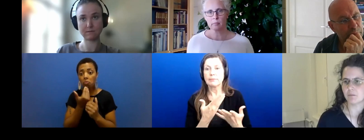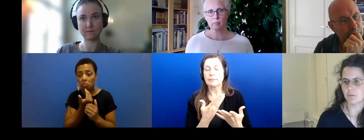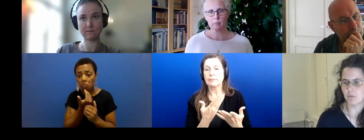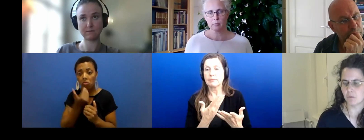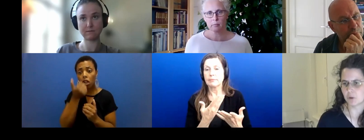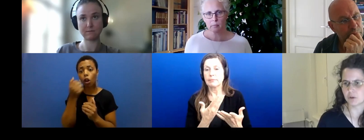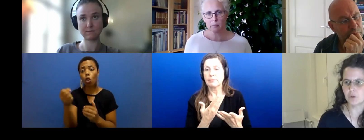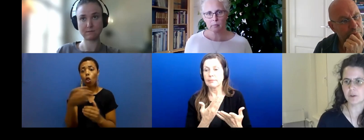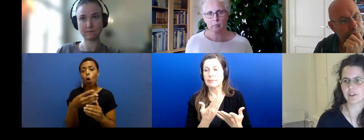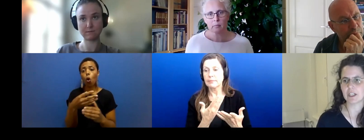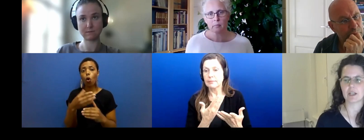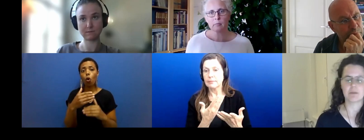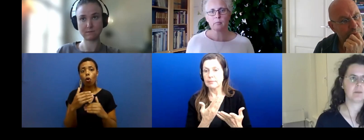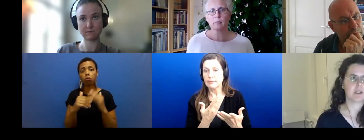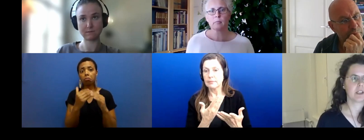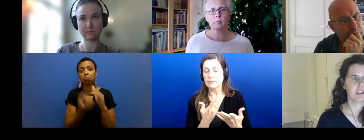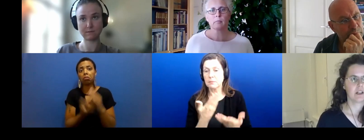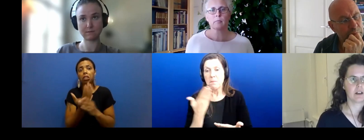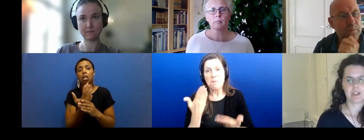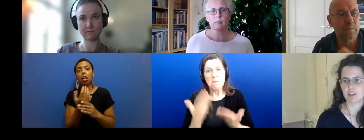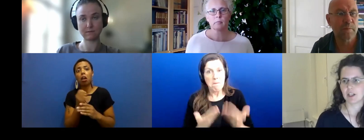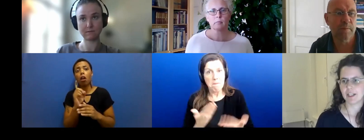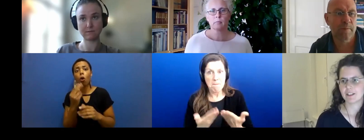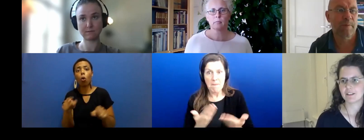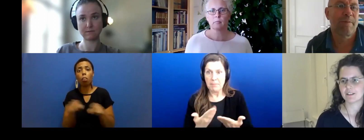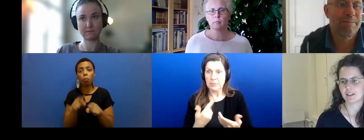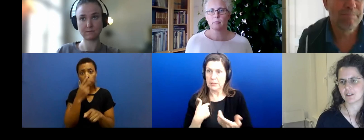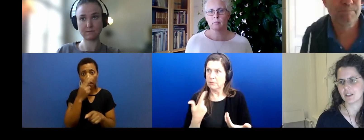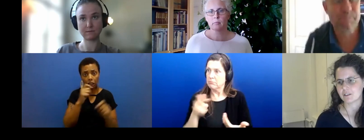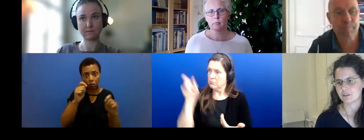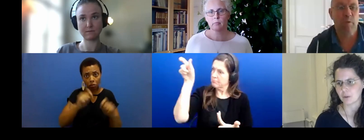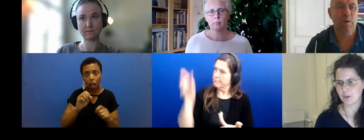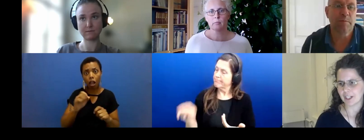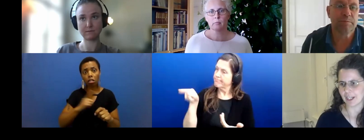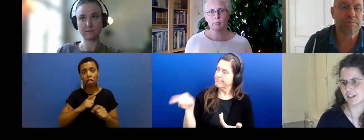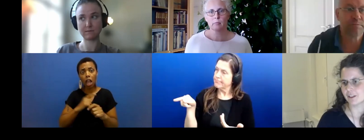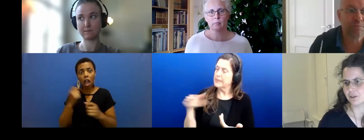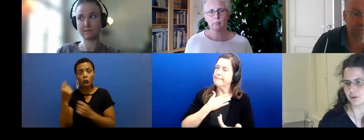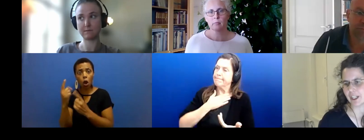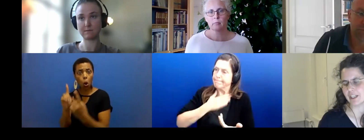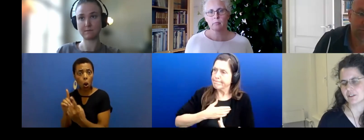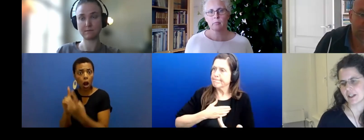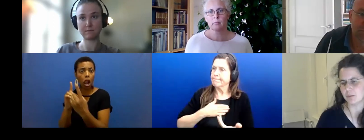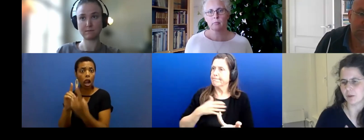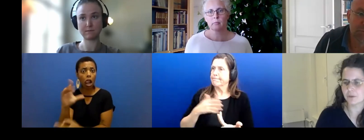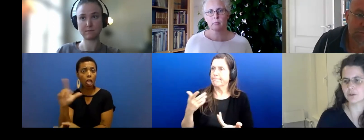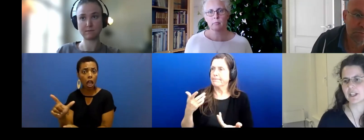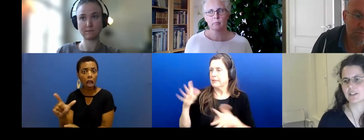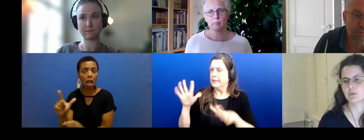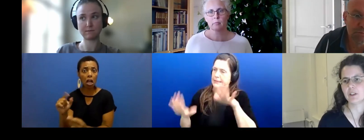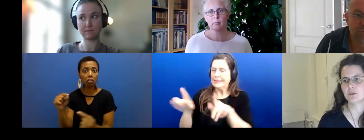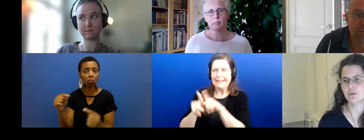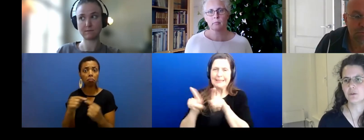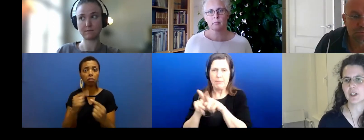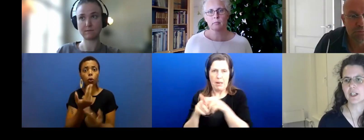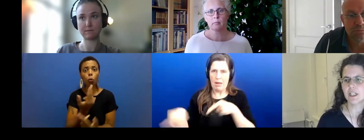FabLab would think, like maybe we have a client that something like the Suitcase, like a part of Suitcase